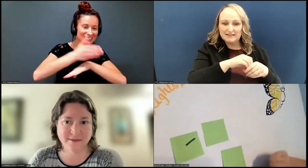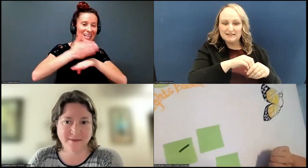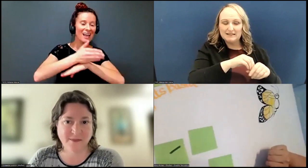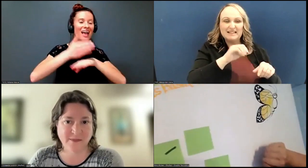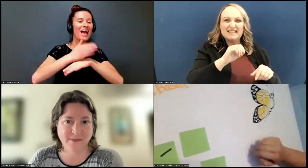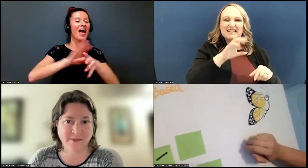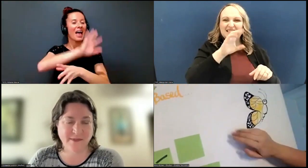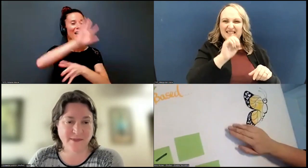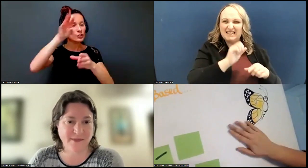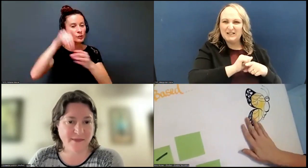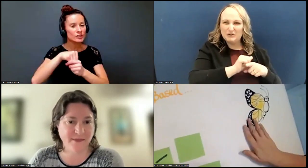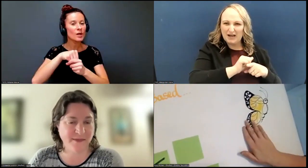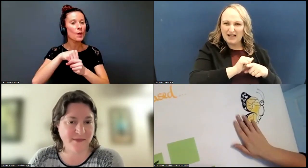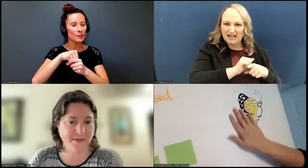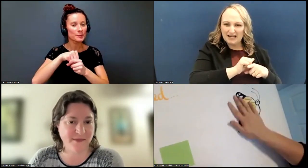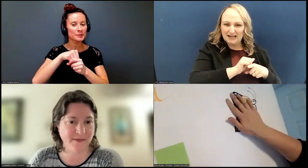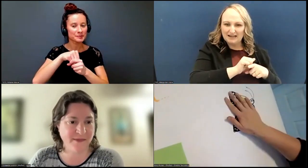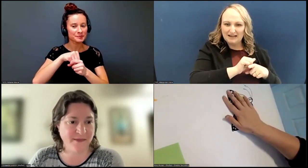piece, and